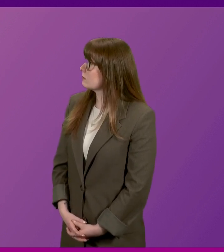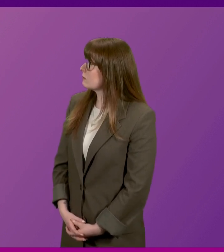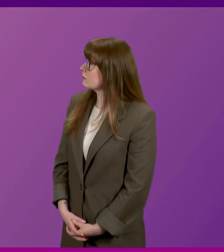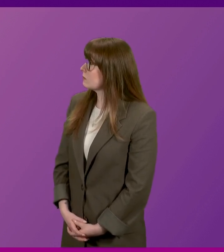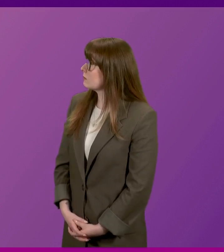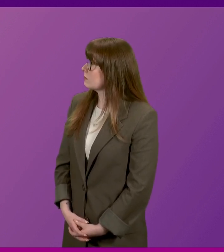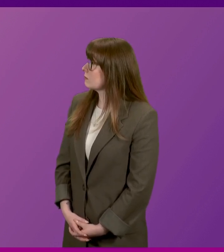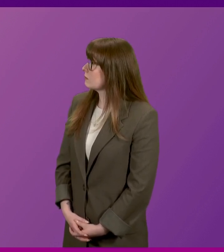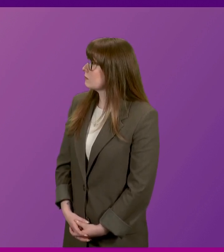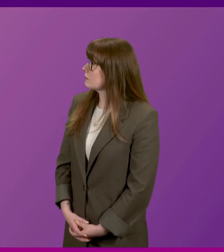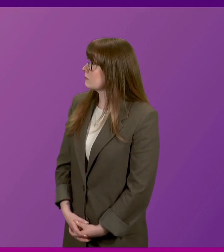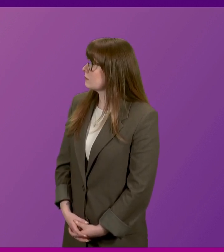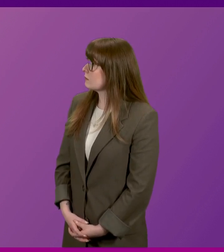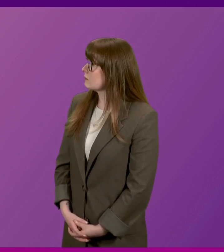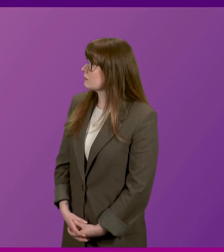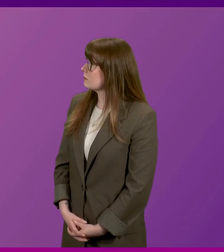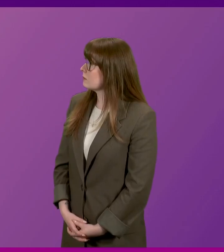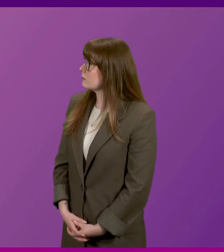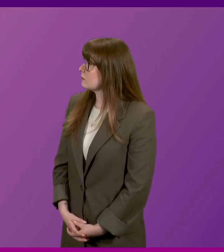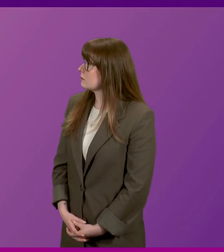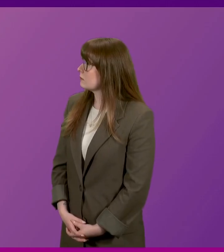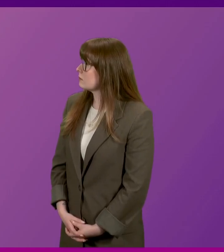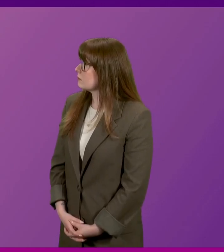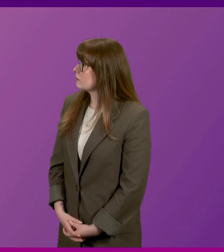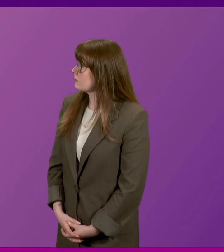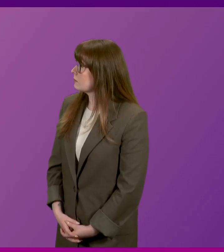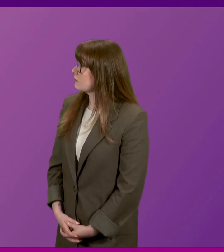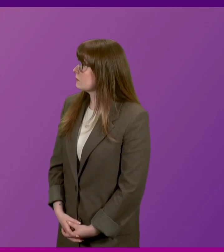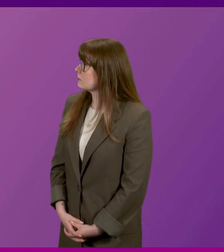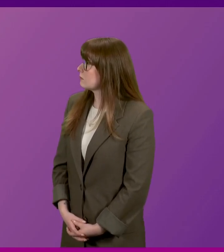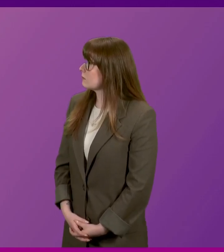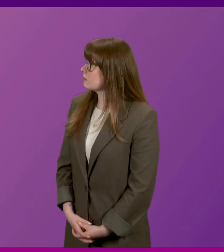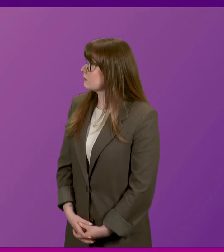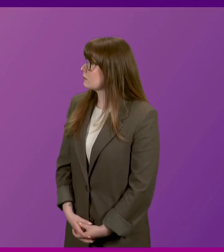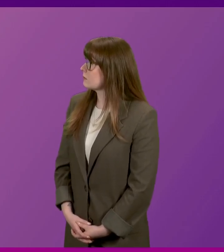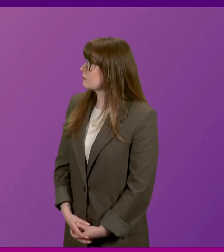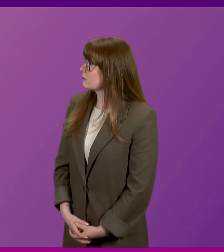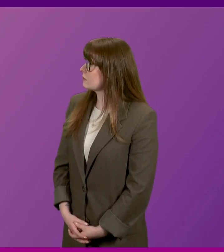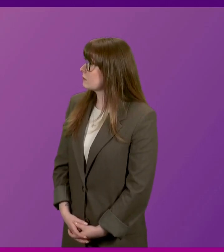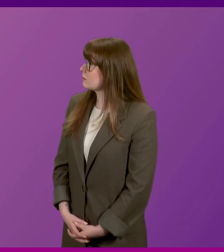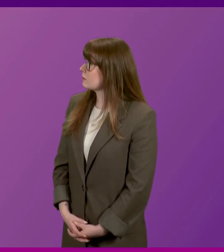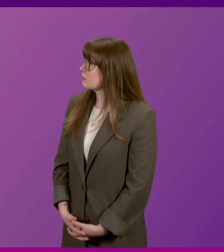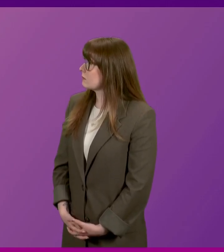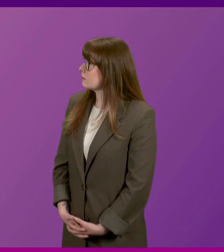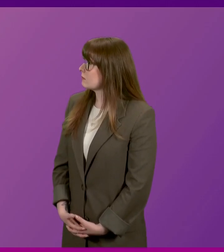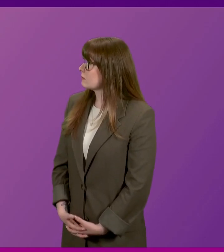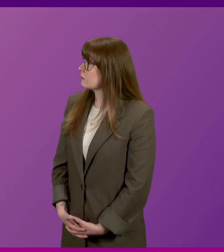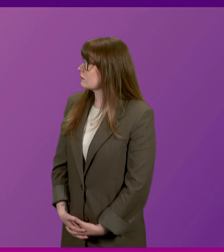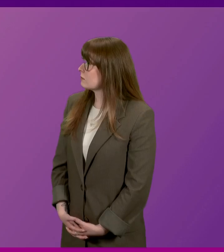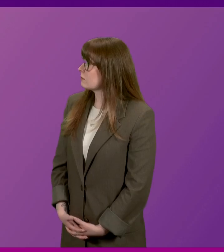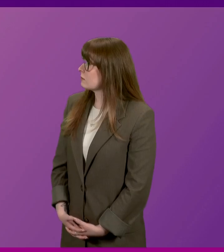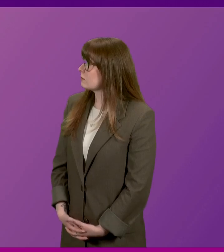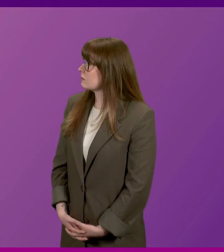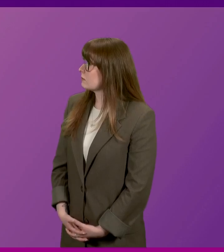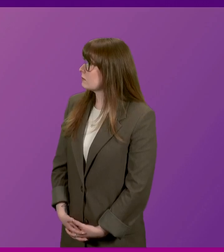of deaf mothers have told us that they're so fed up with the question being like, oh, so you can lip read or